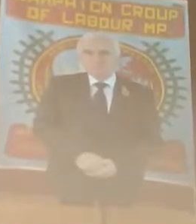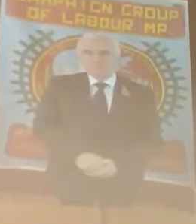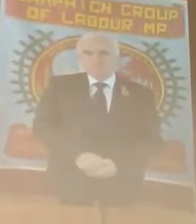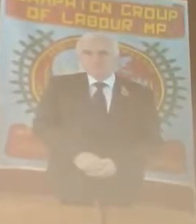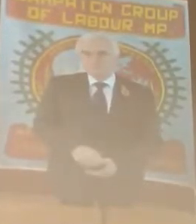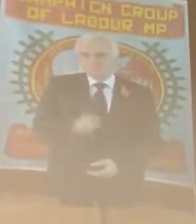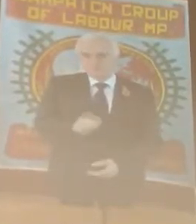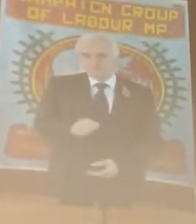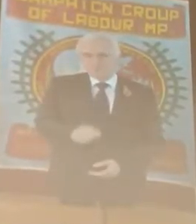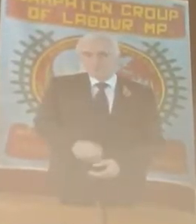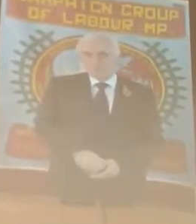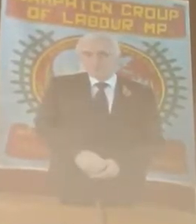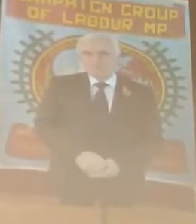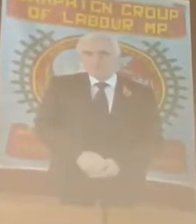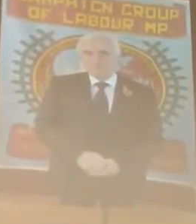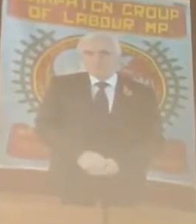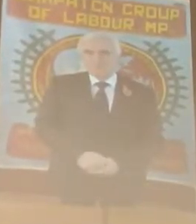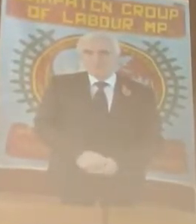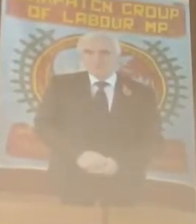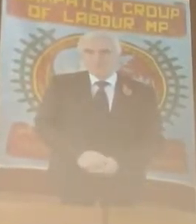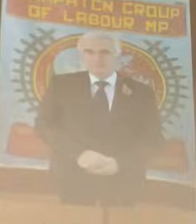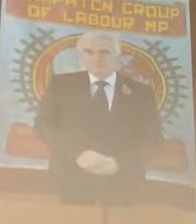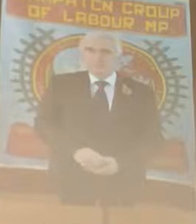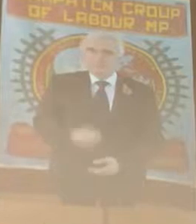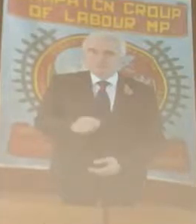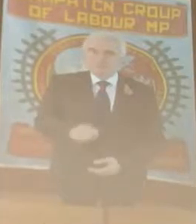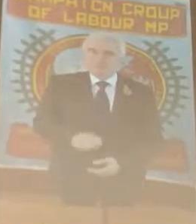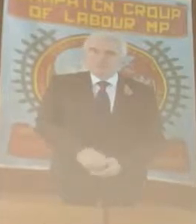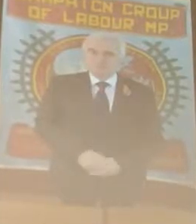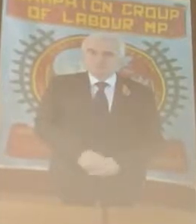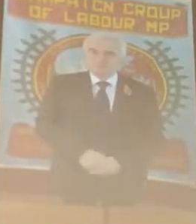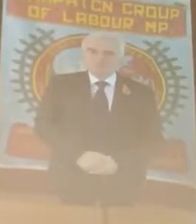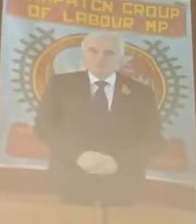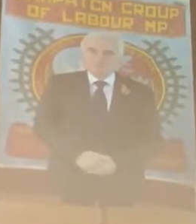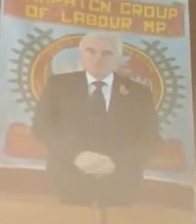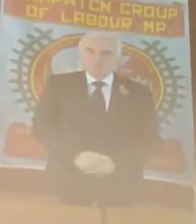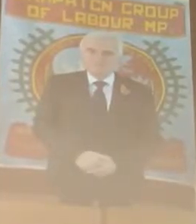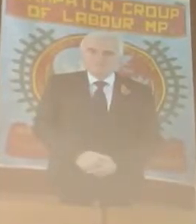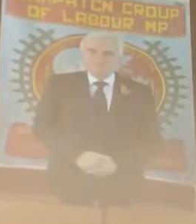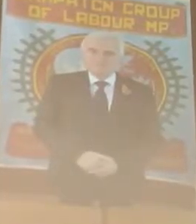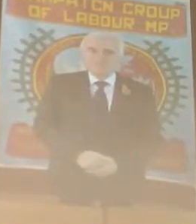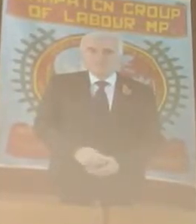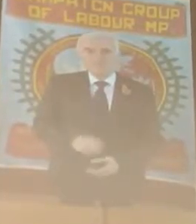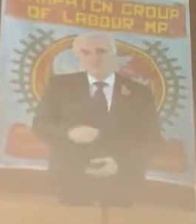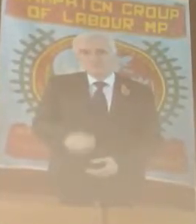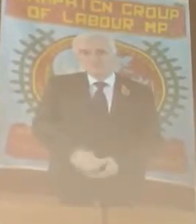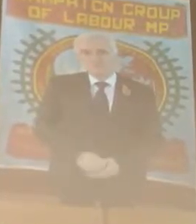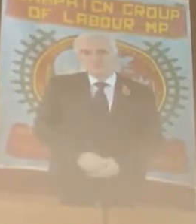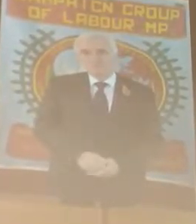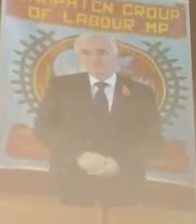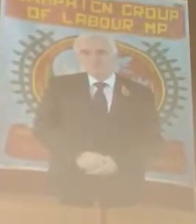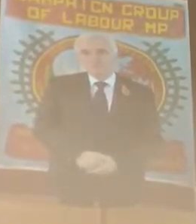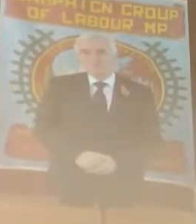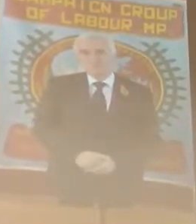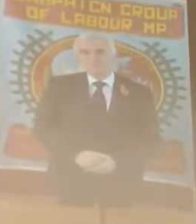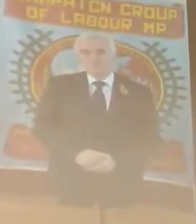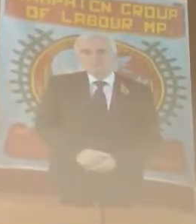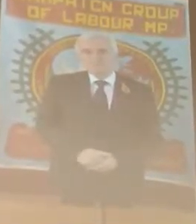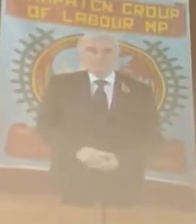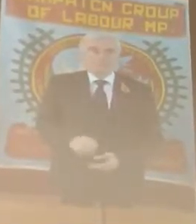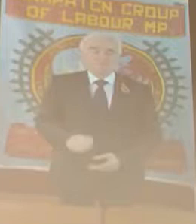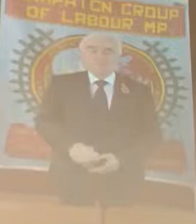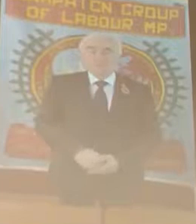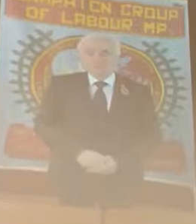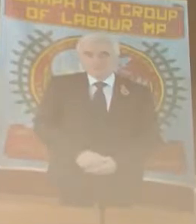absolutely brutal. It targeted disabled people and it caused real suffering. As many of our comrades would know,